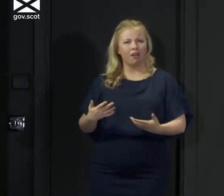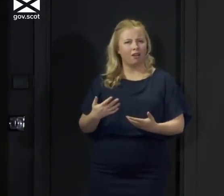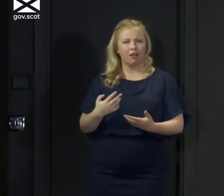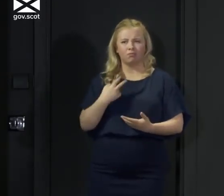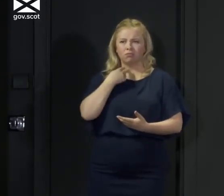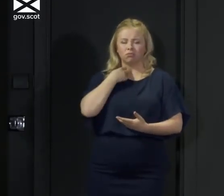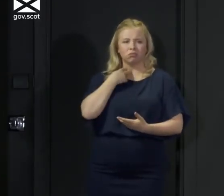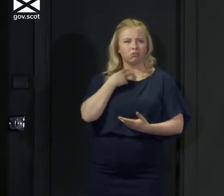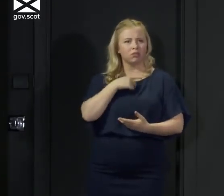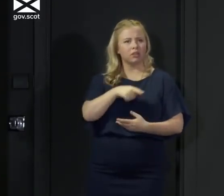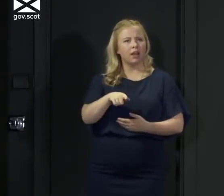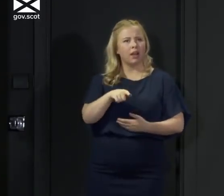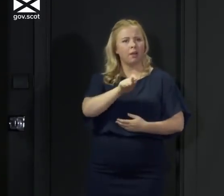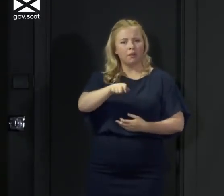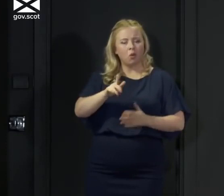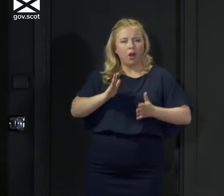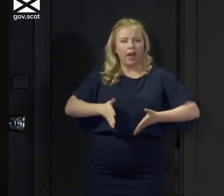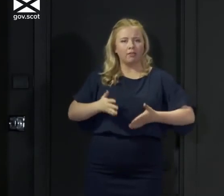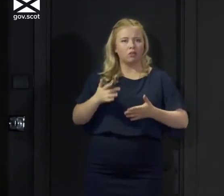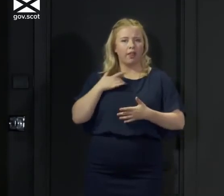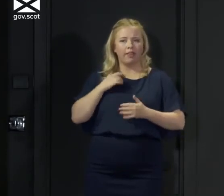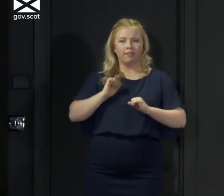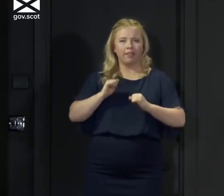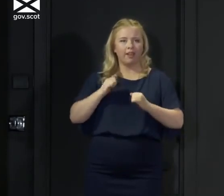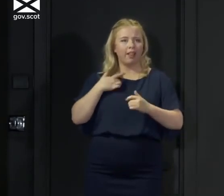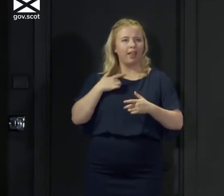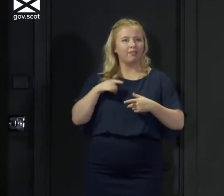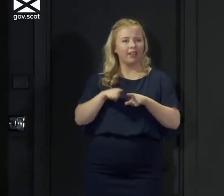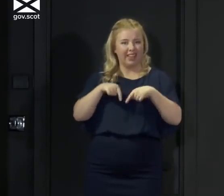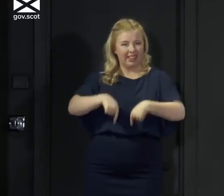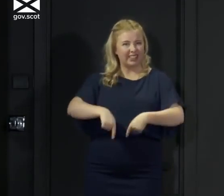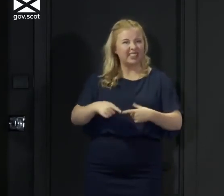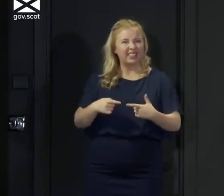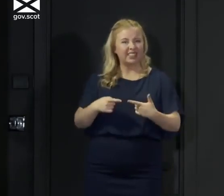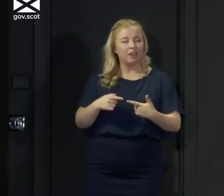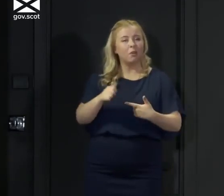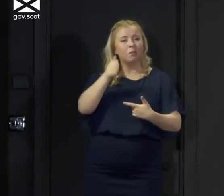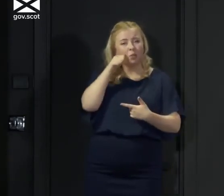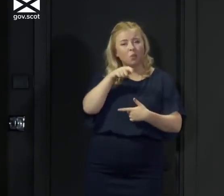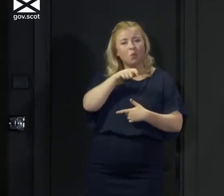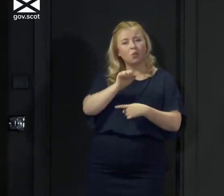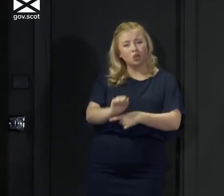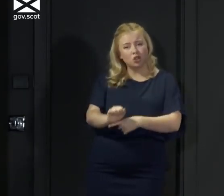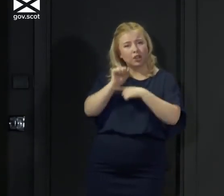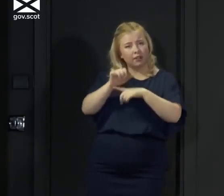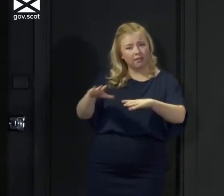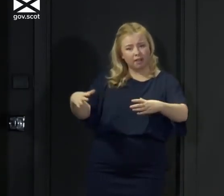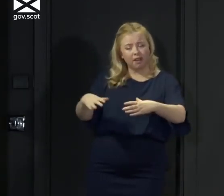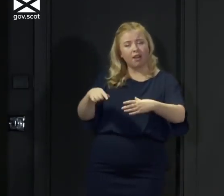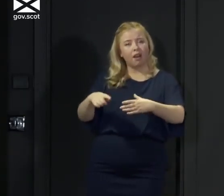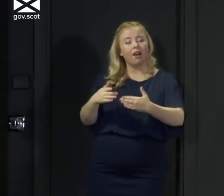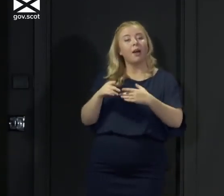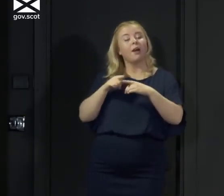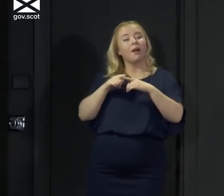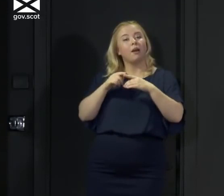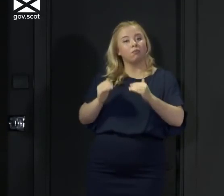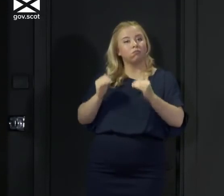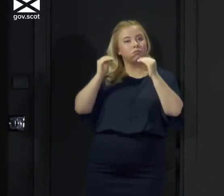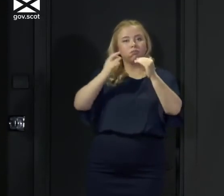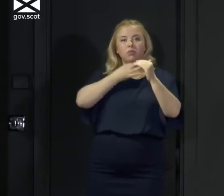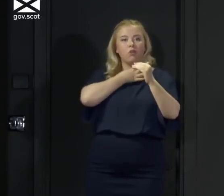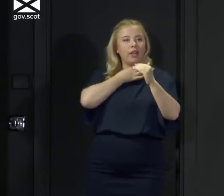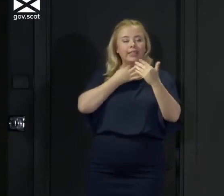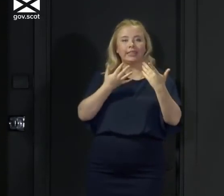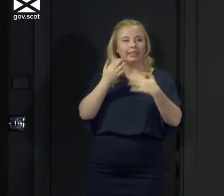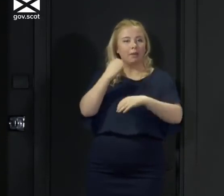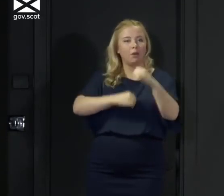that anybody is having to live their life this way right now. But we know that those in the shielded category are at the most significant